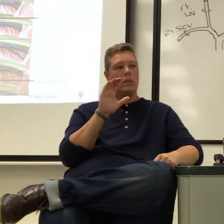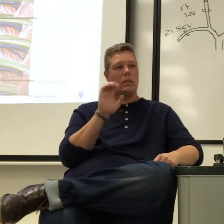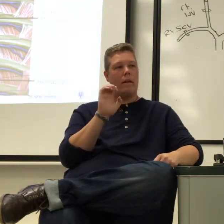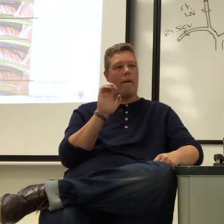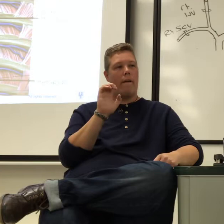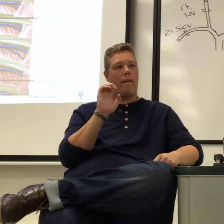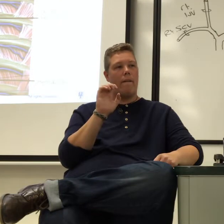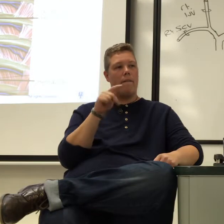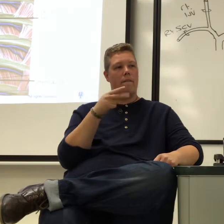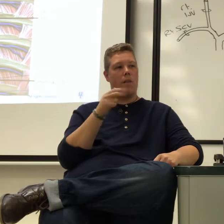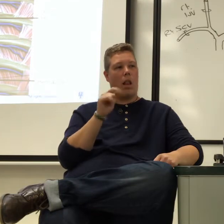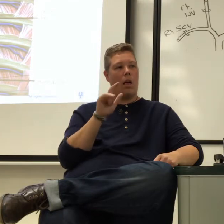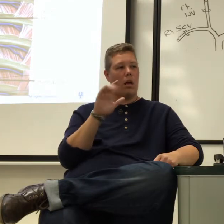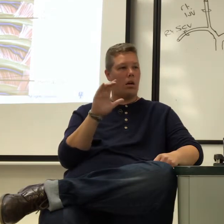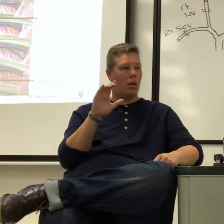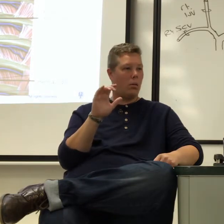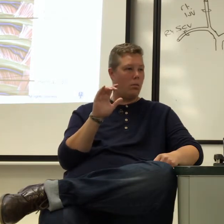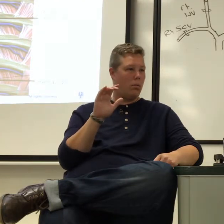Left